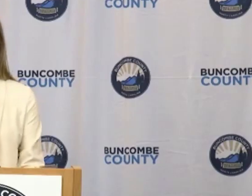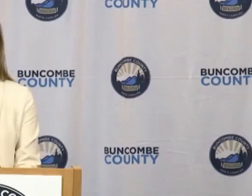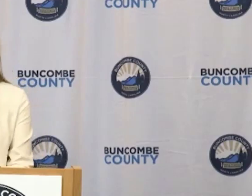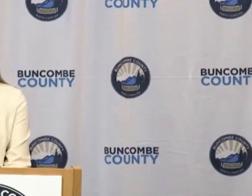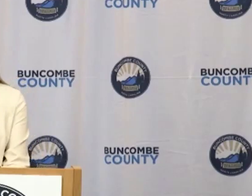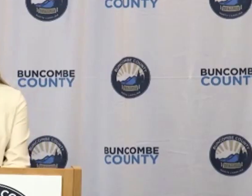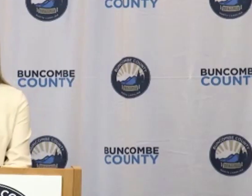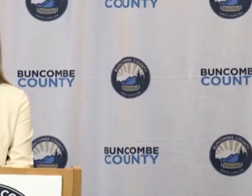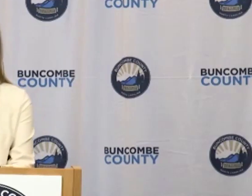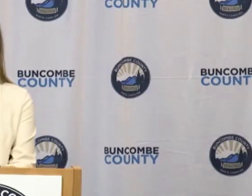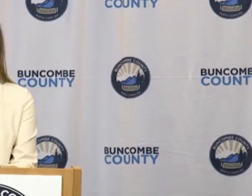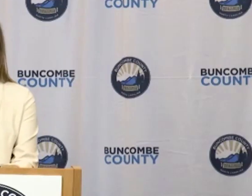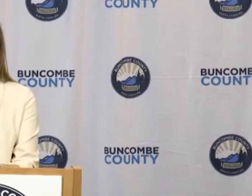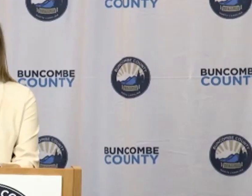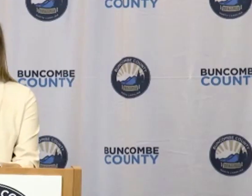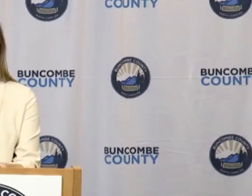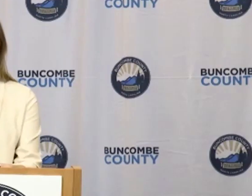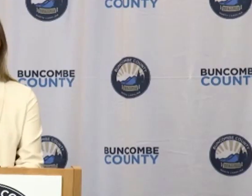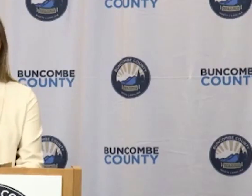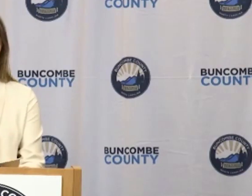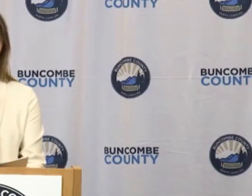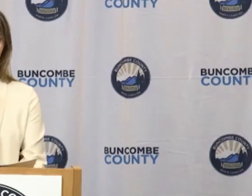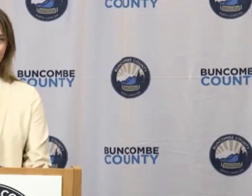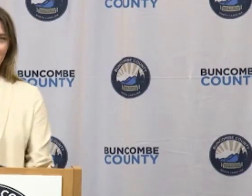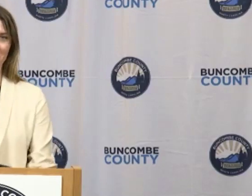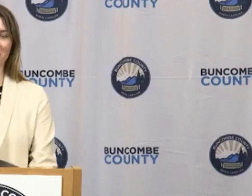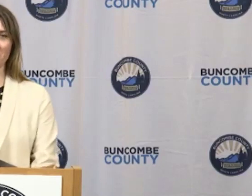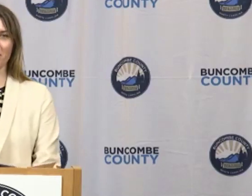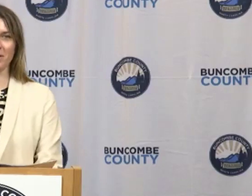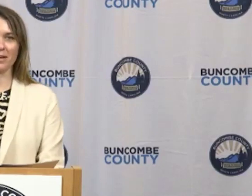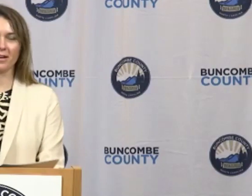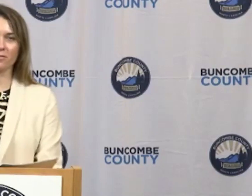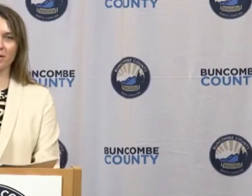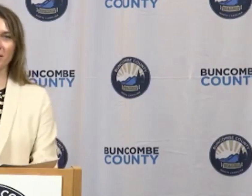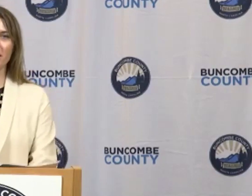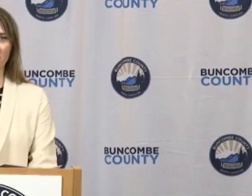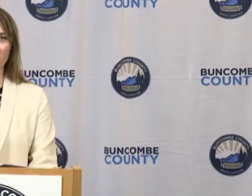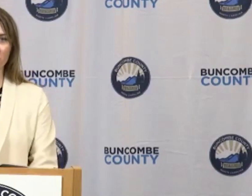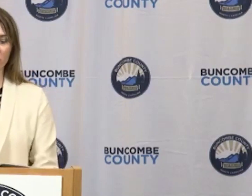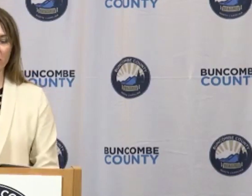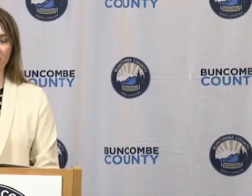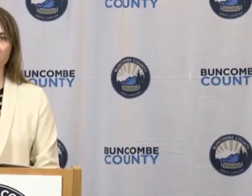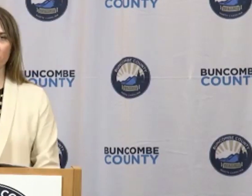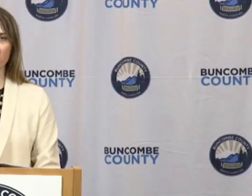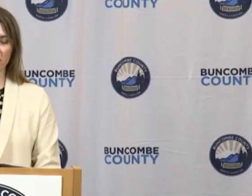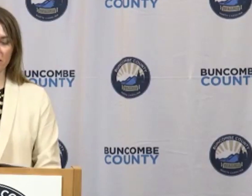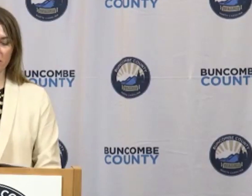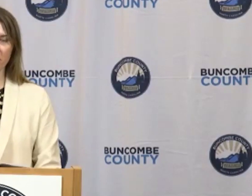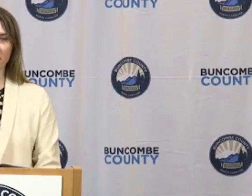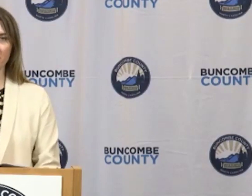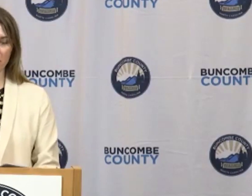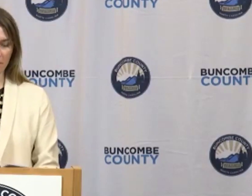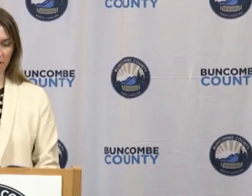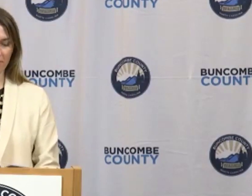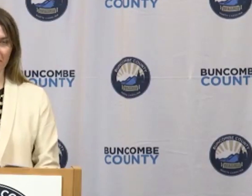Good morning. My name is Stacy Wood. I'm a public information officer here with Buncombe County Government. Thank you for joining us for the December